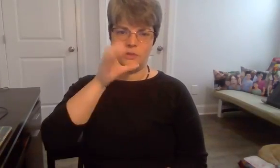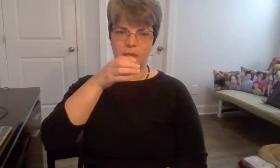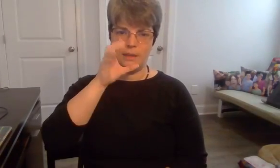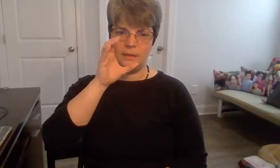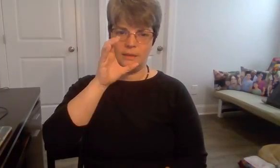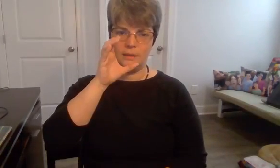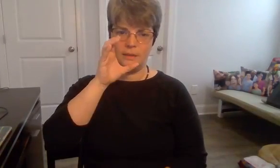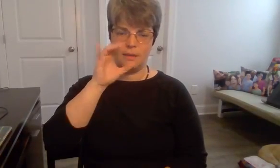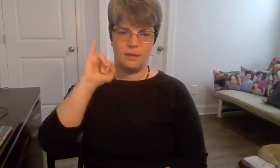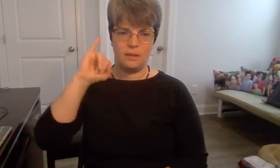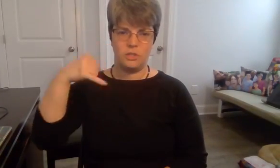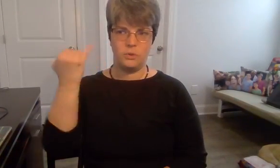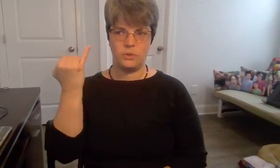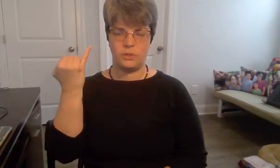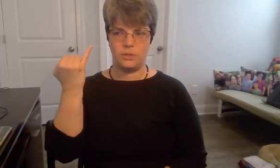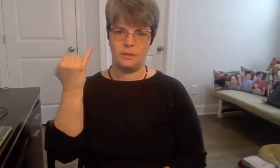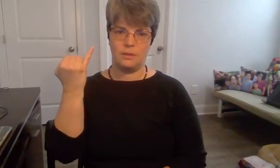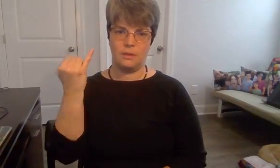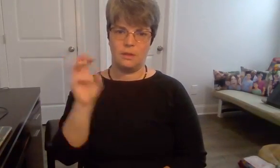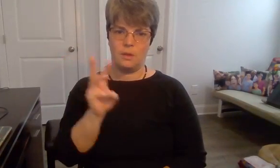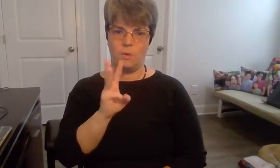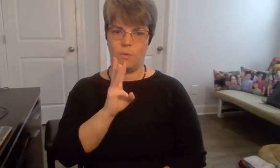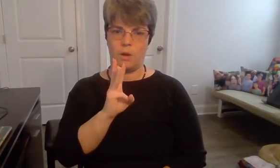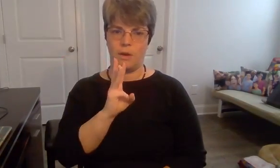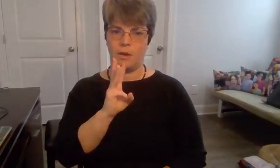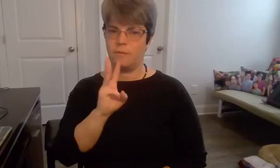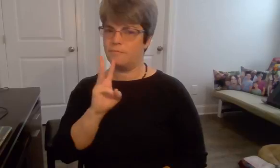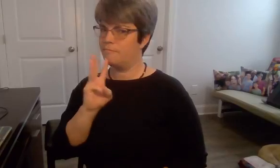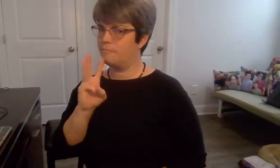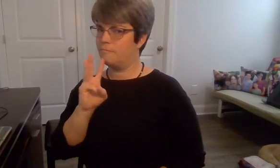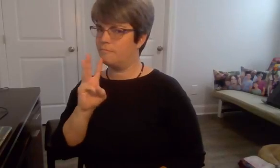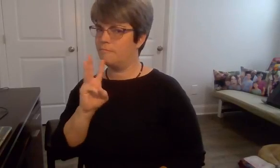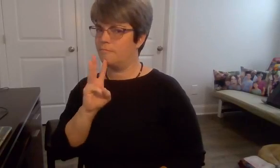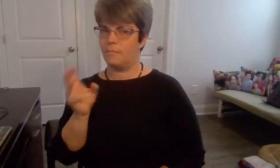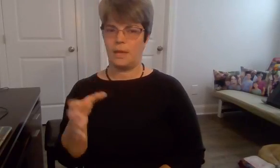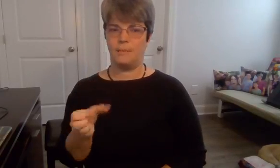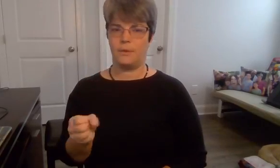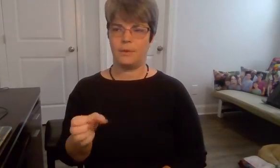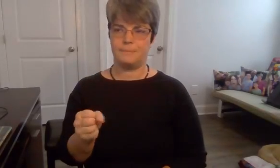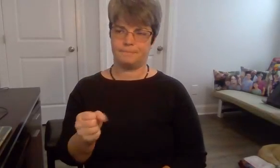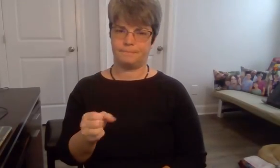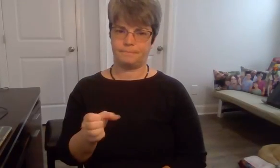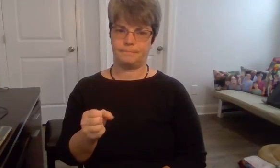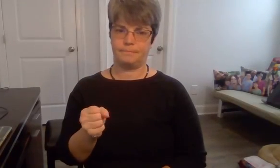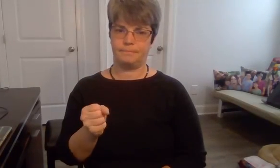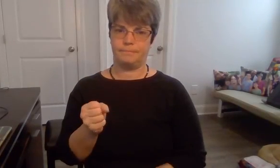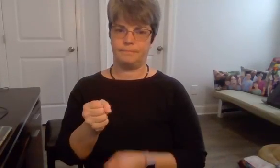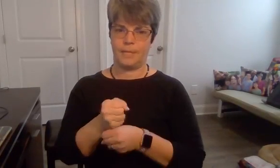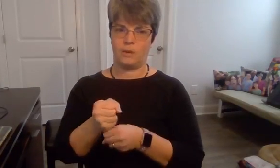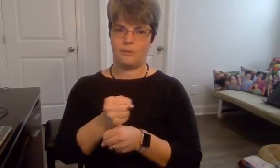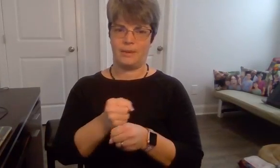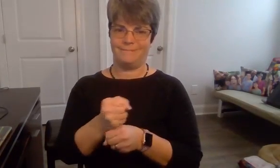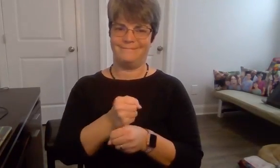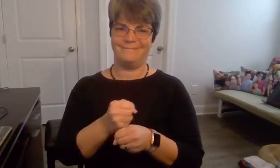drink, juice, water, and milk, and coffee.